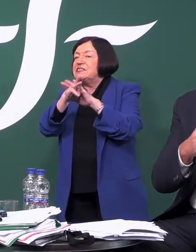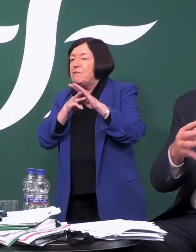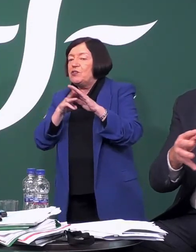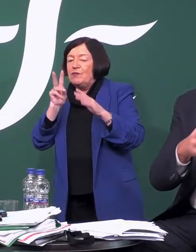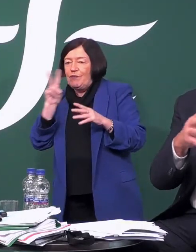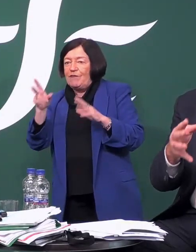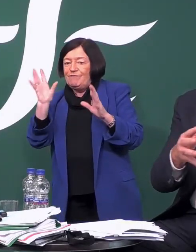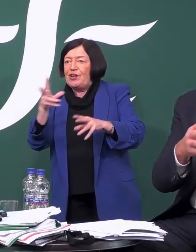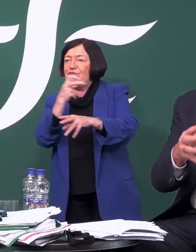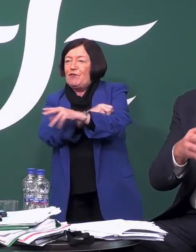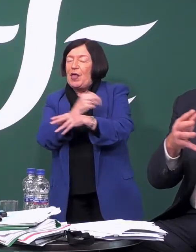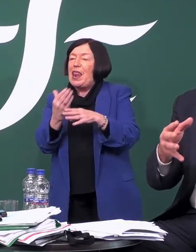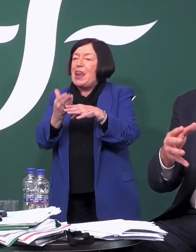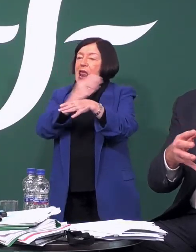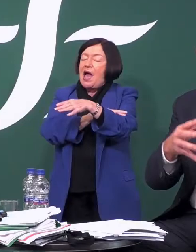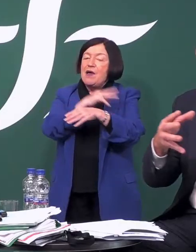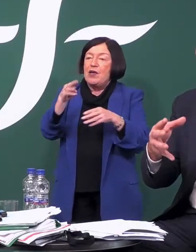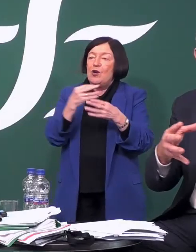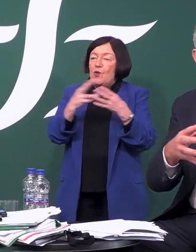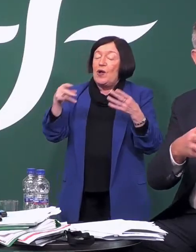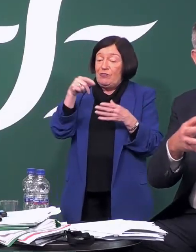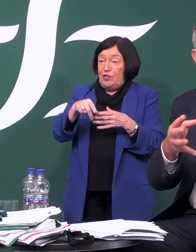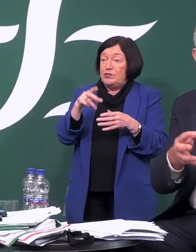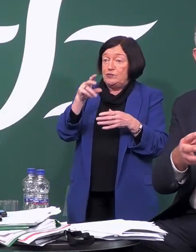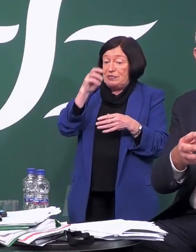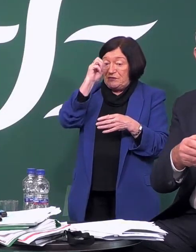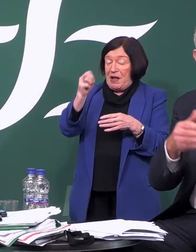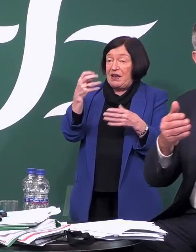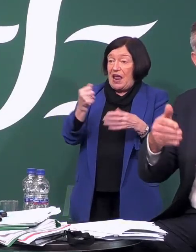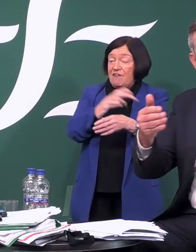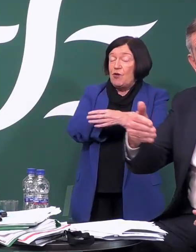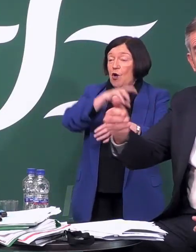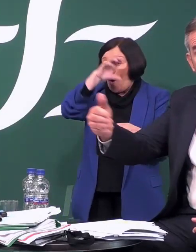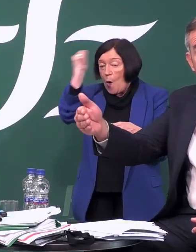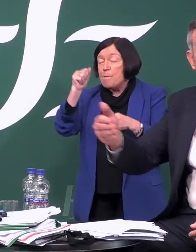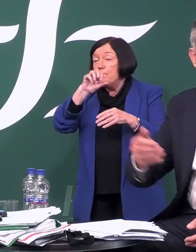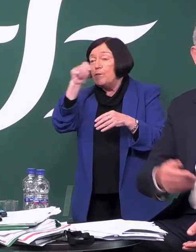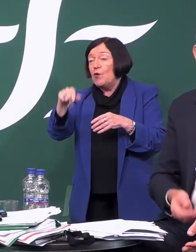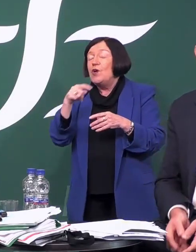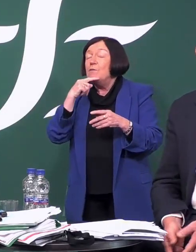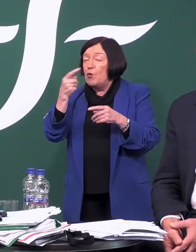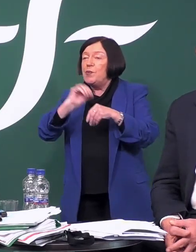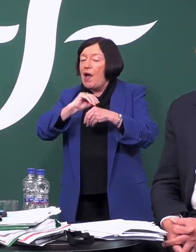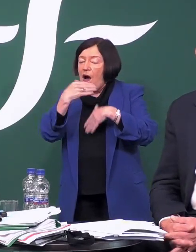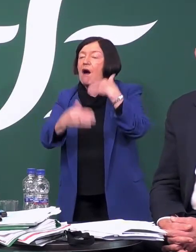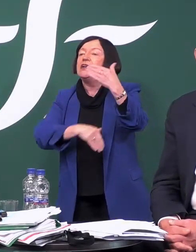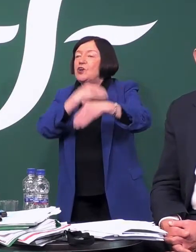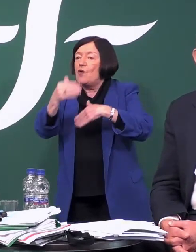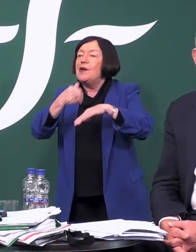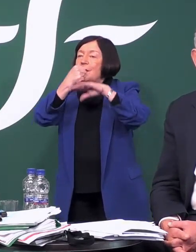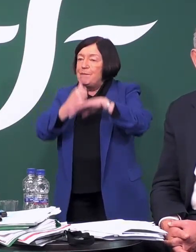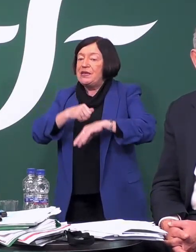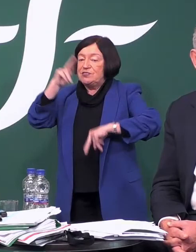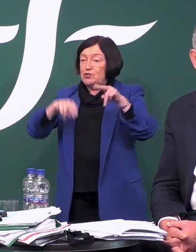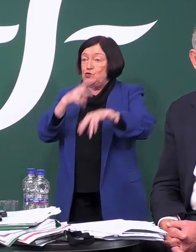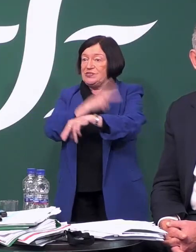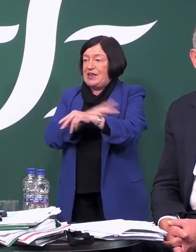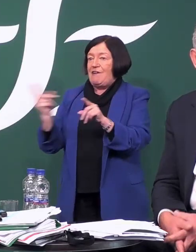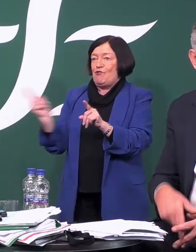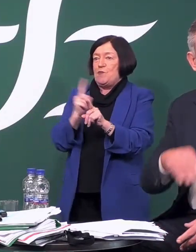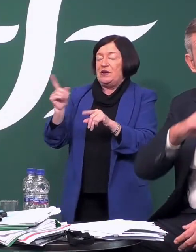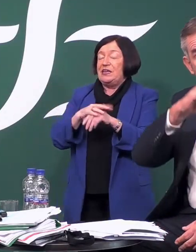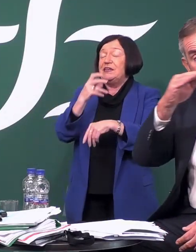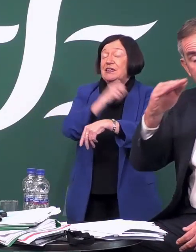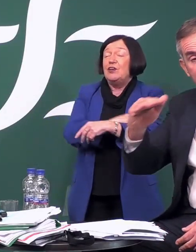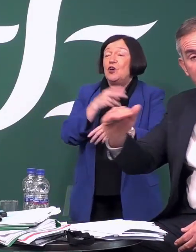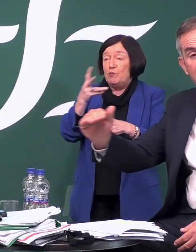looked at. So we've looked at the profile of people when they're due to come. So we'd hope to hit the majority in that period, but it'll be ongoing then based on people becoming eligible for the booster shot.